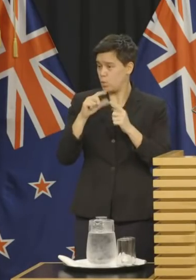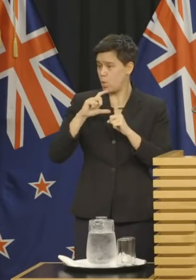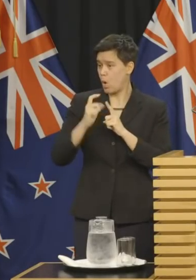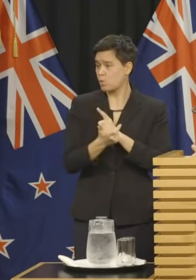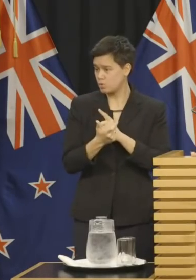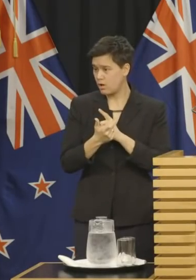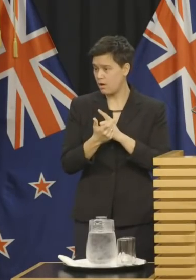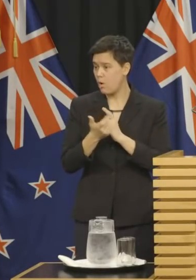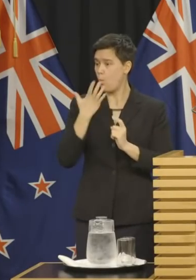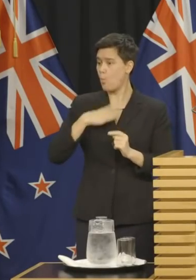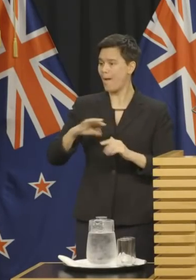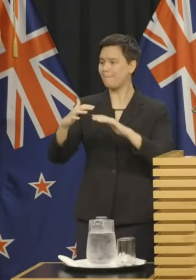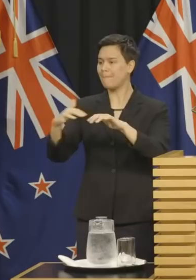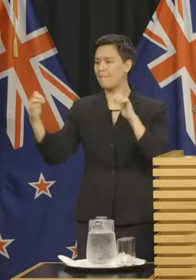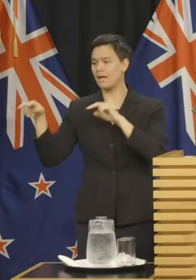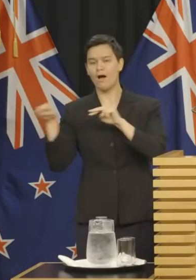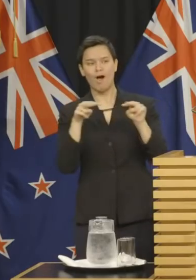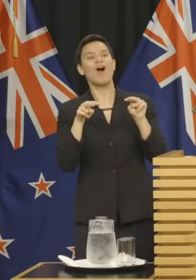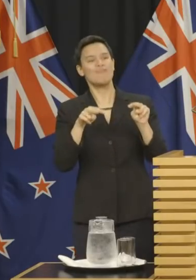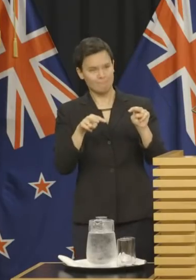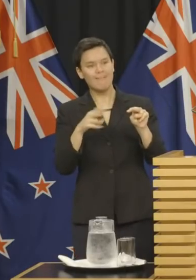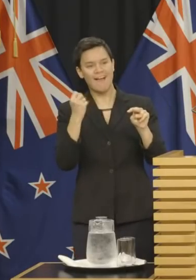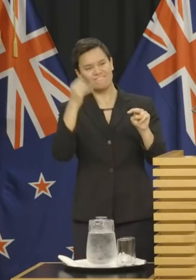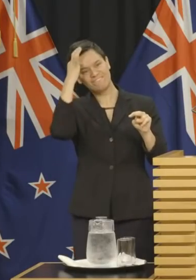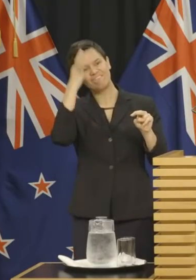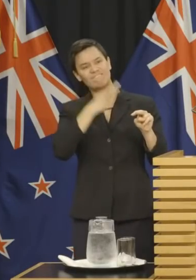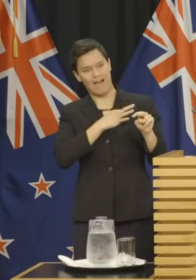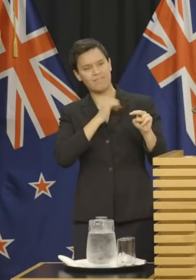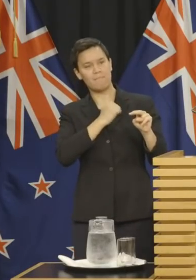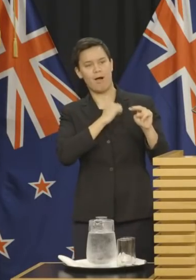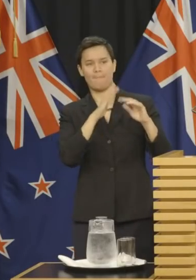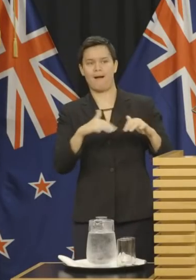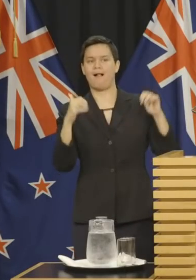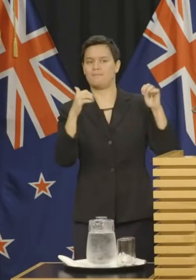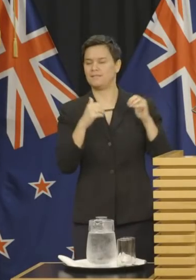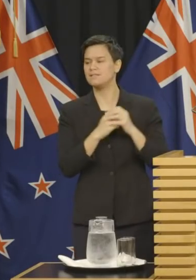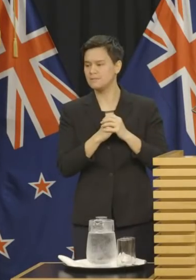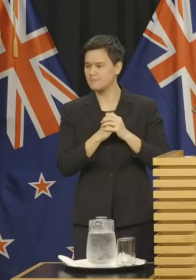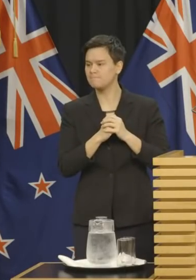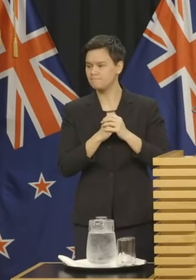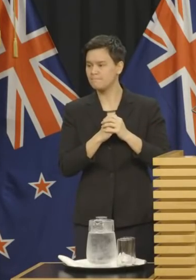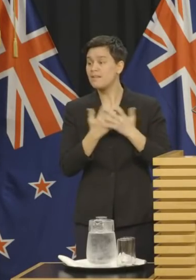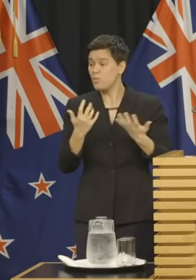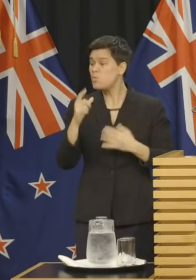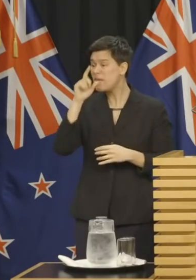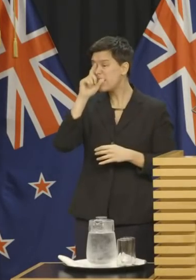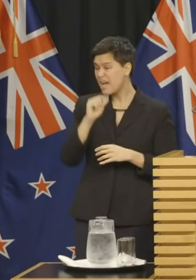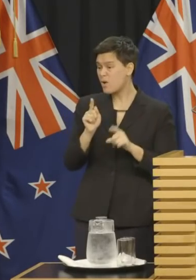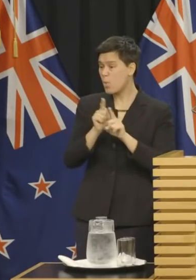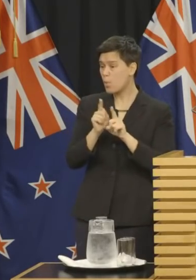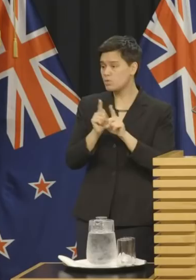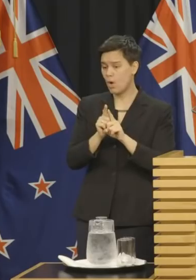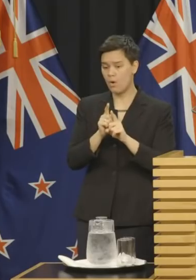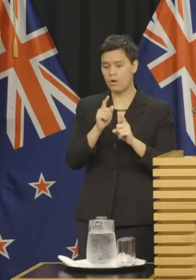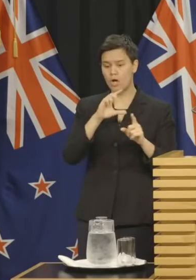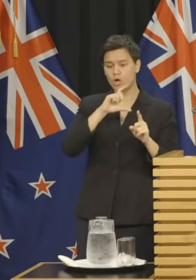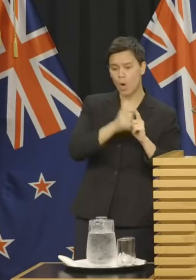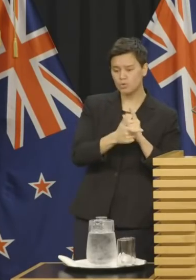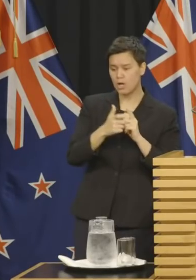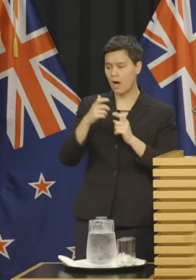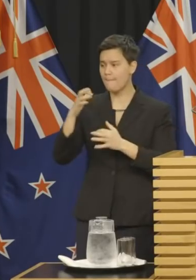We can deal with situations like this without bringing politics into it as well. And I do think that helps with